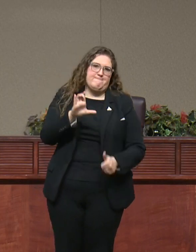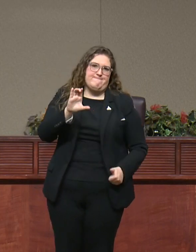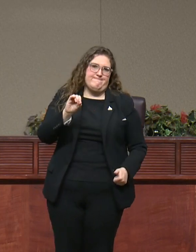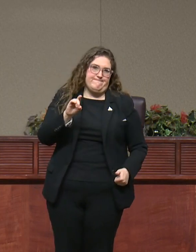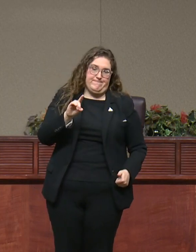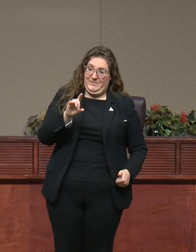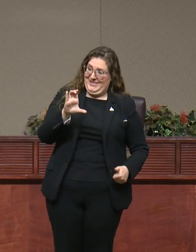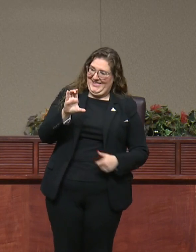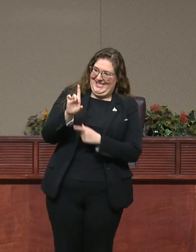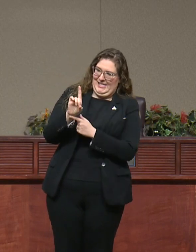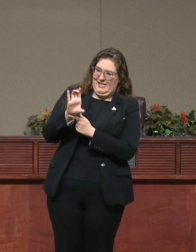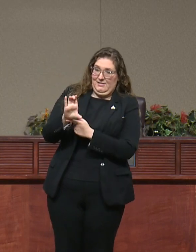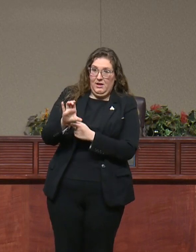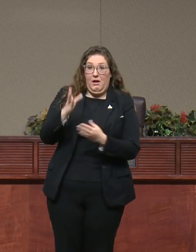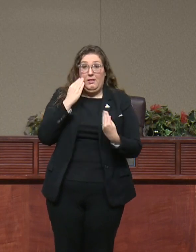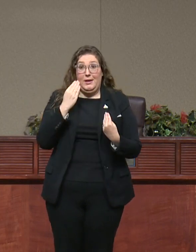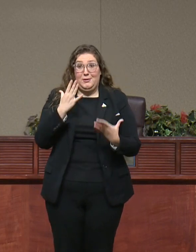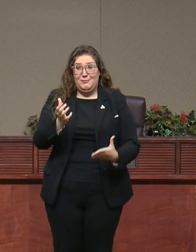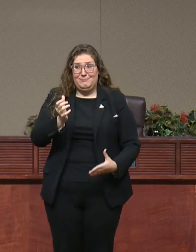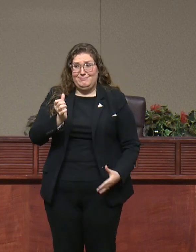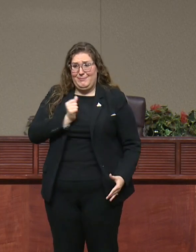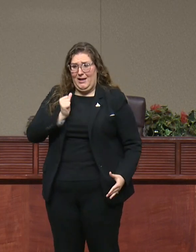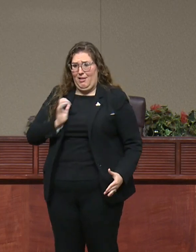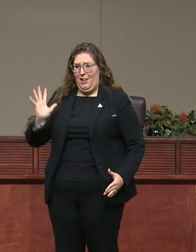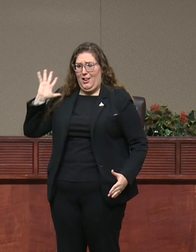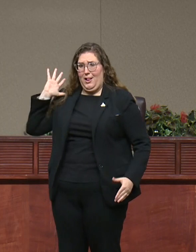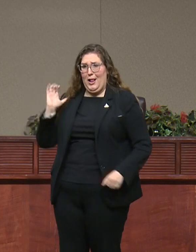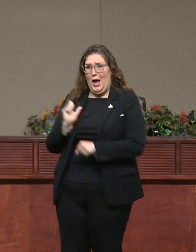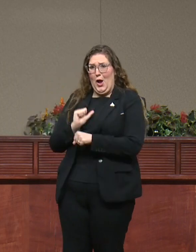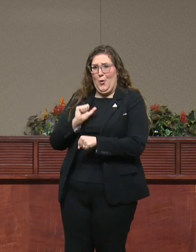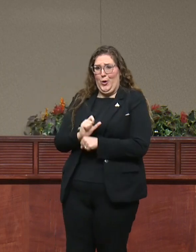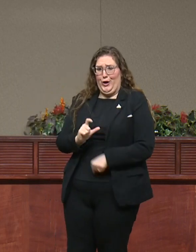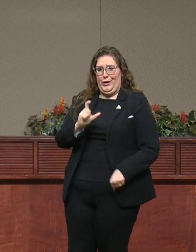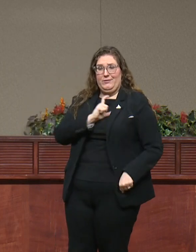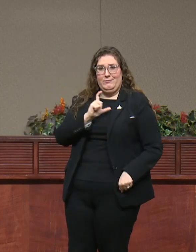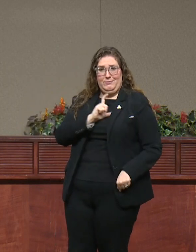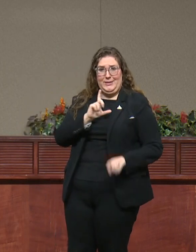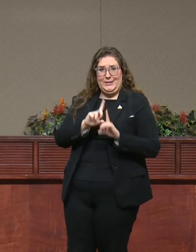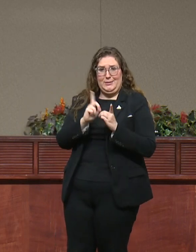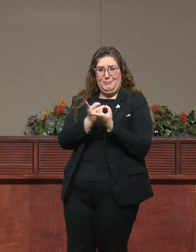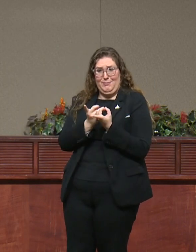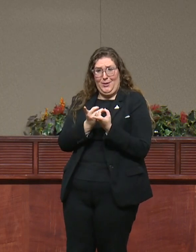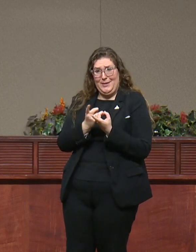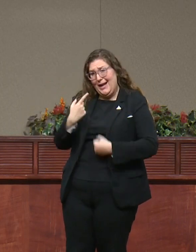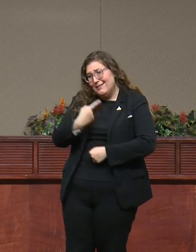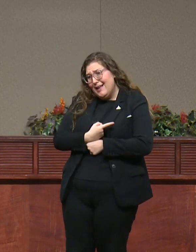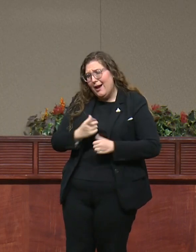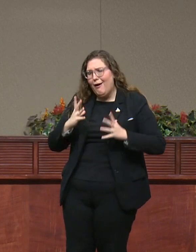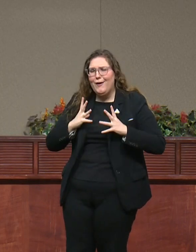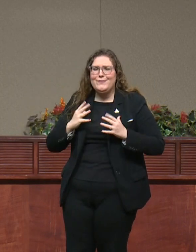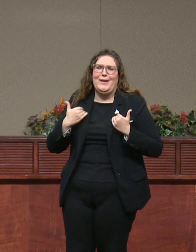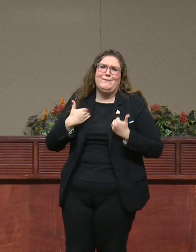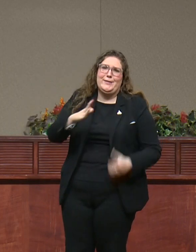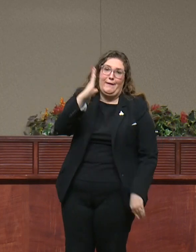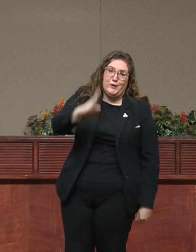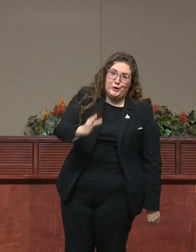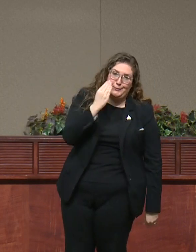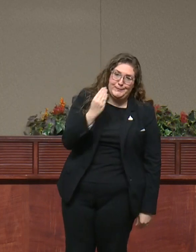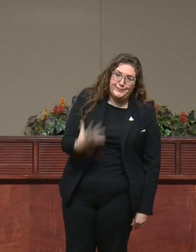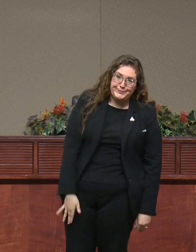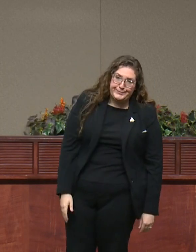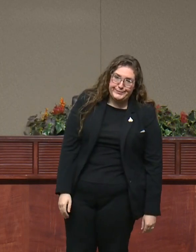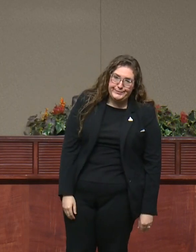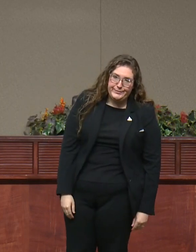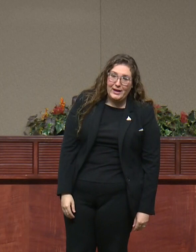law enforcement days, yeah, you know, we didn't take days off, and if you were involved in